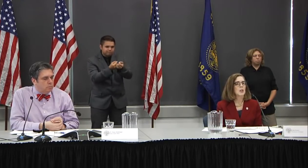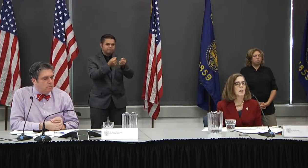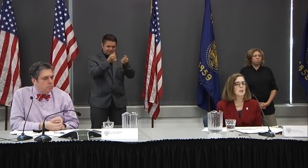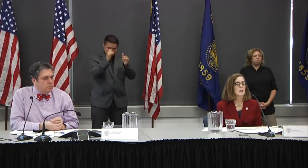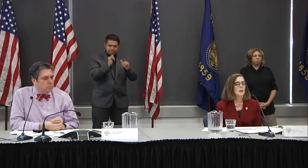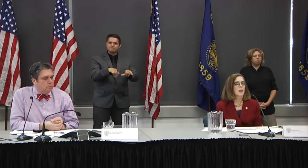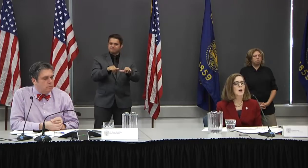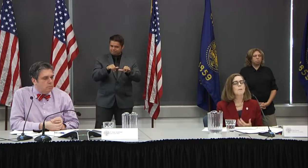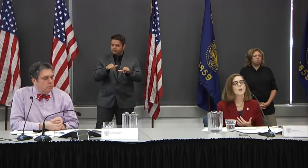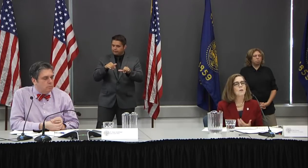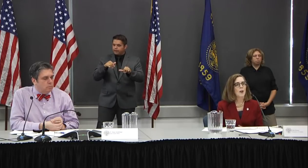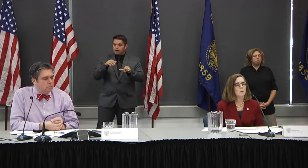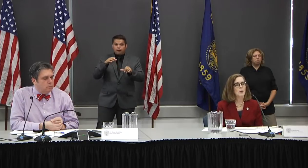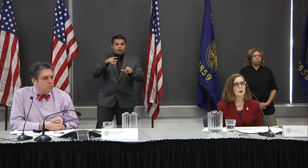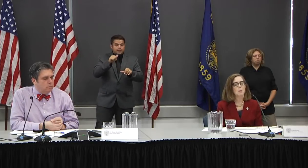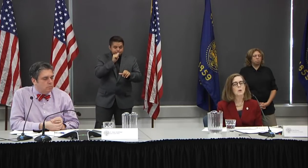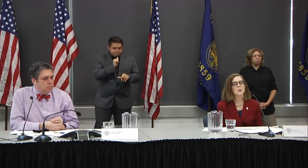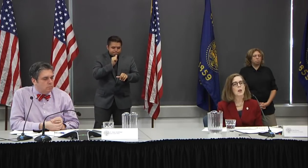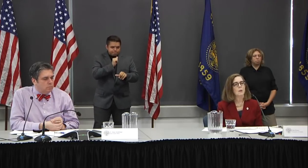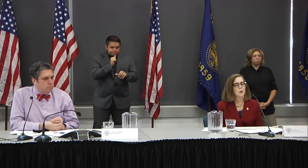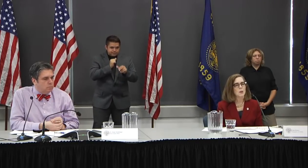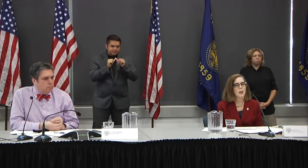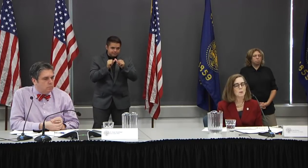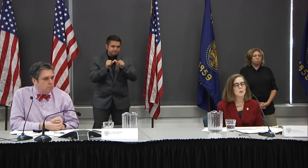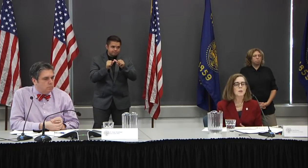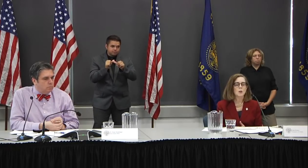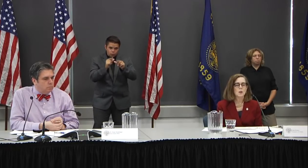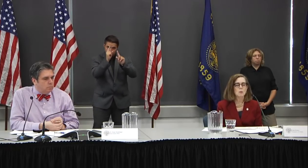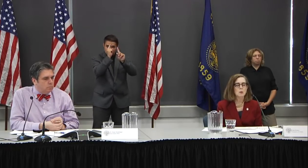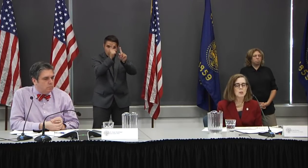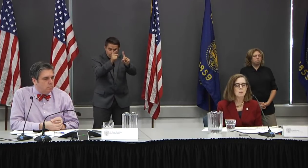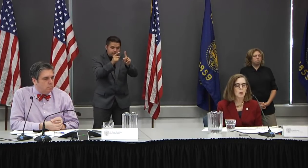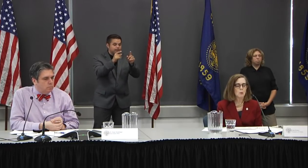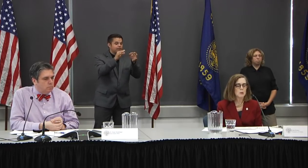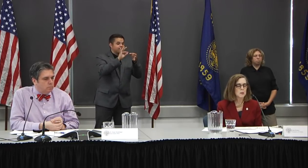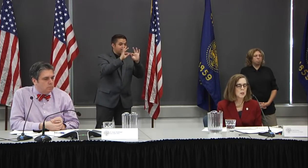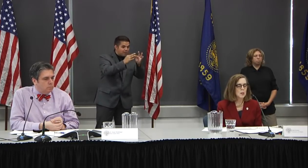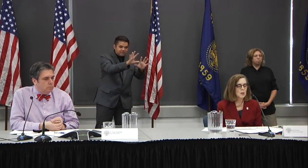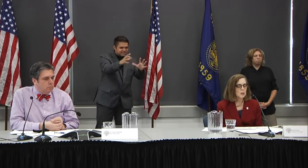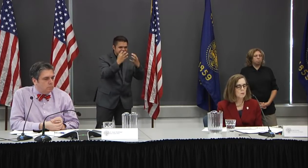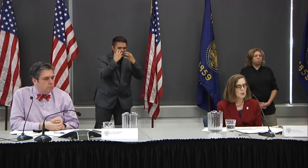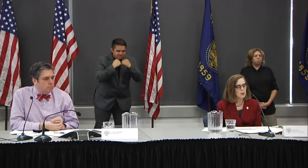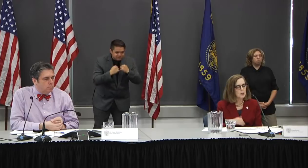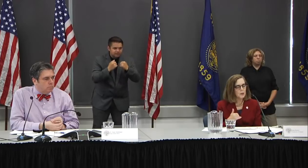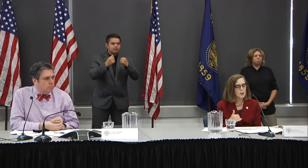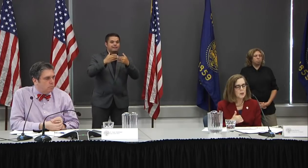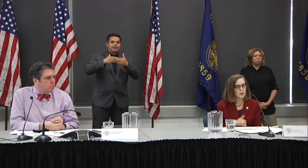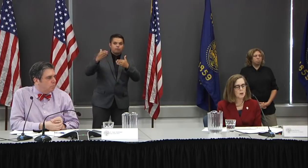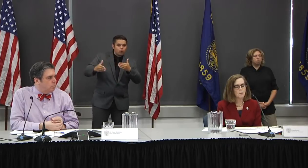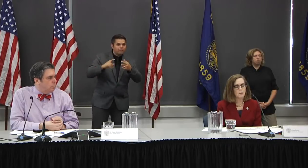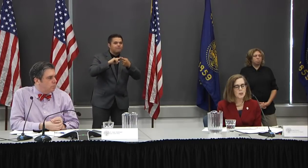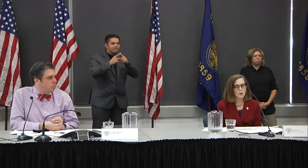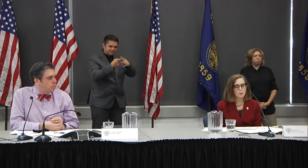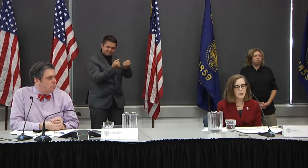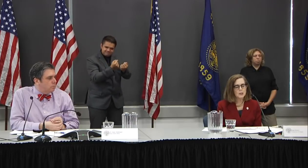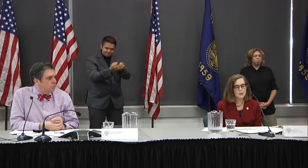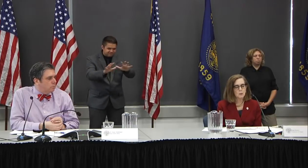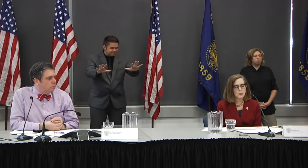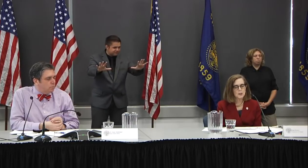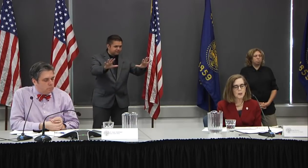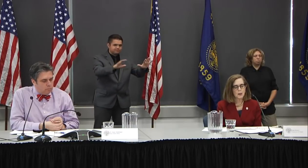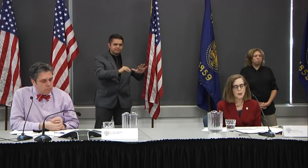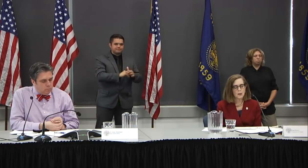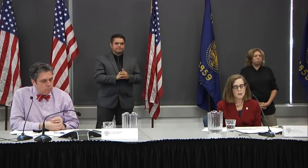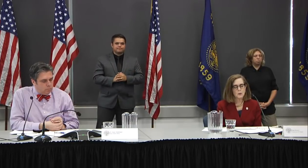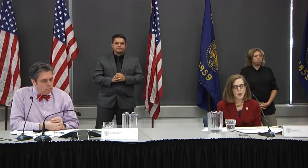to protect their family members and their neighbors and their community members. I think the other piece I